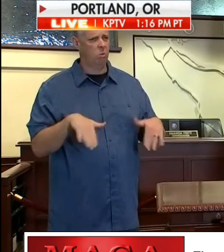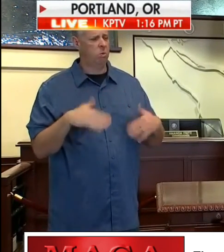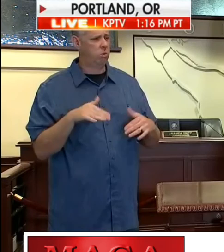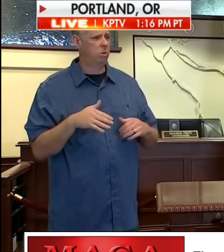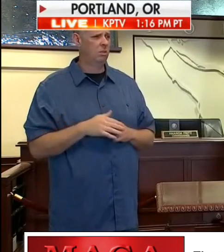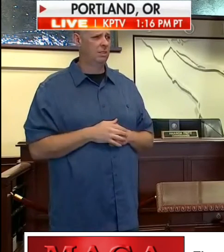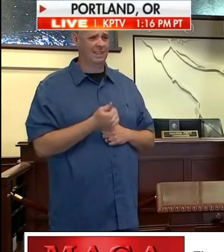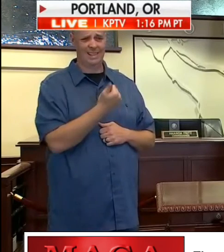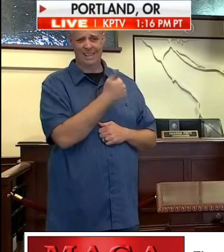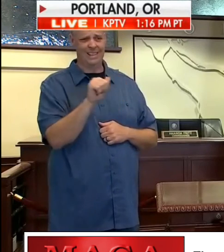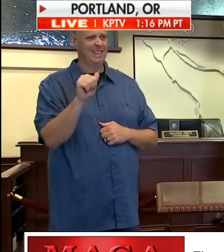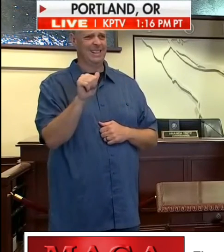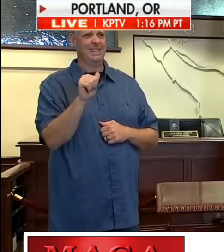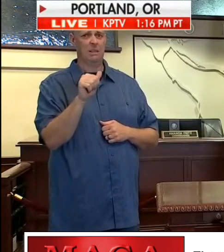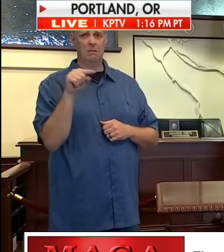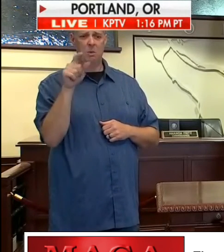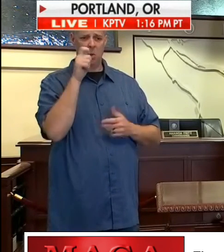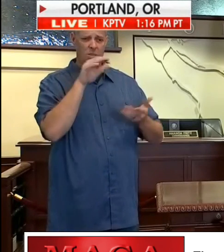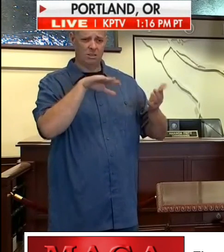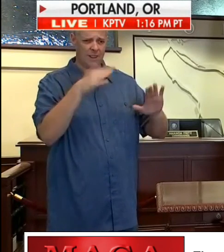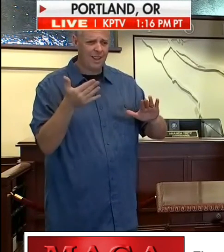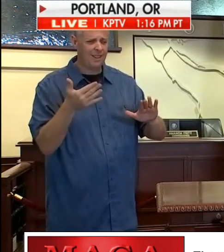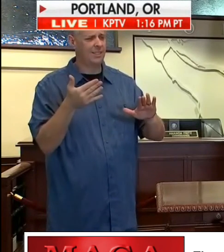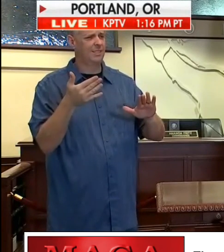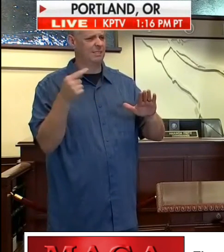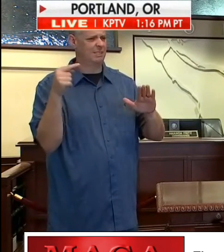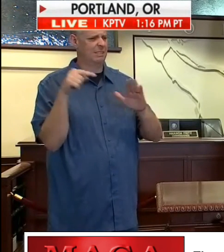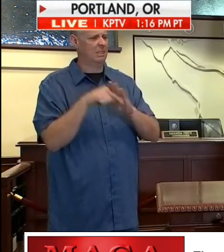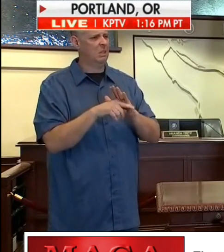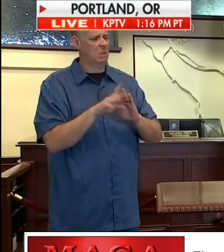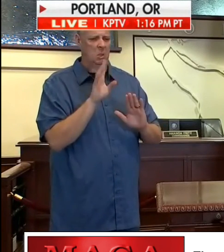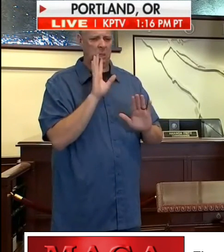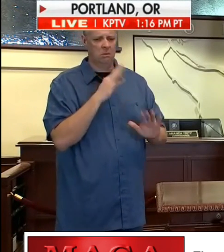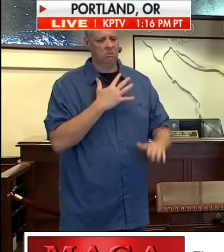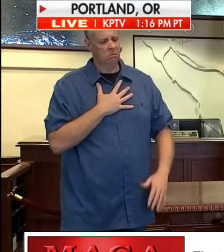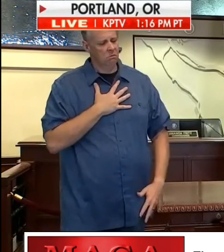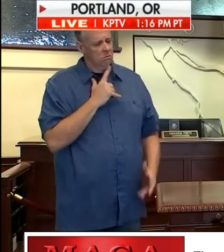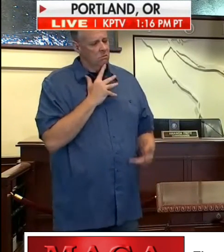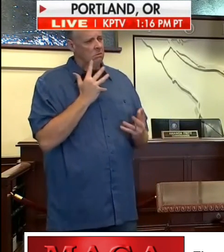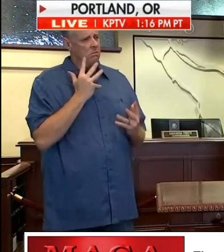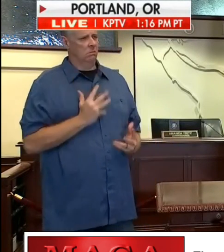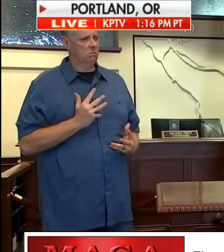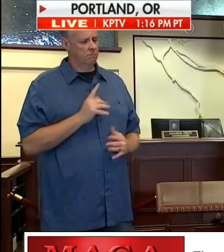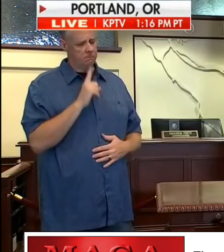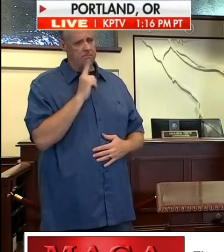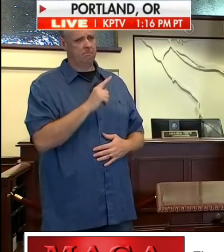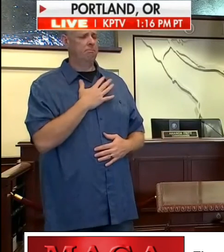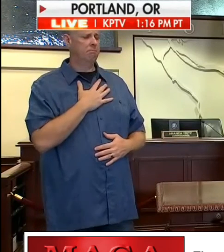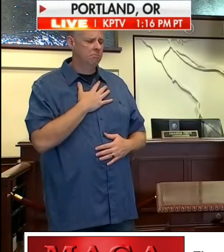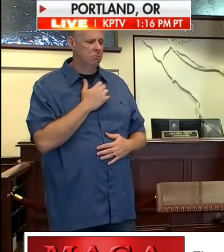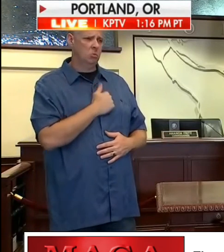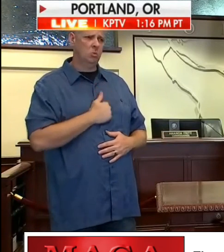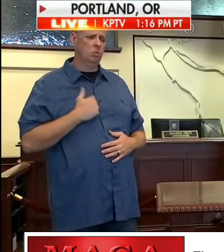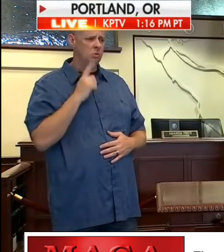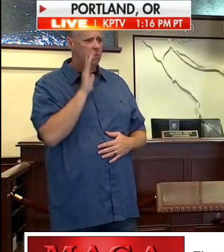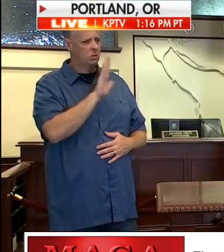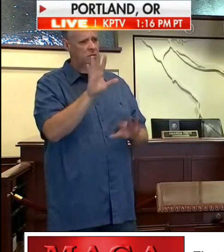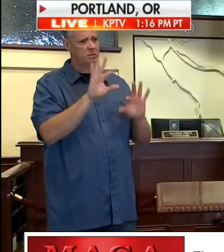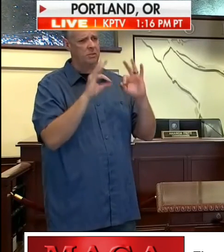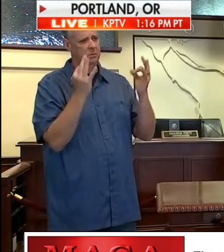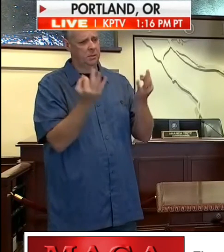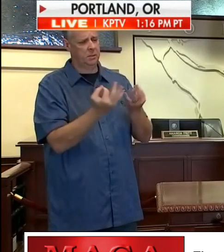Anytime a human being loses their life, it's a huge tragedy, and my condolences go out to the family.